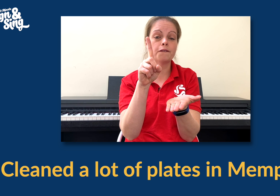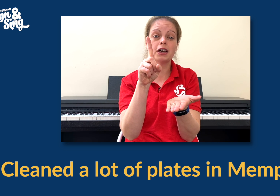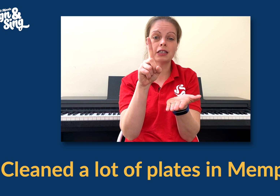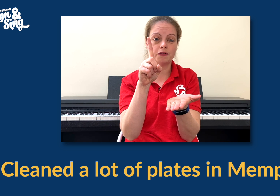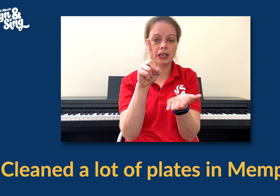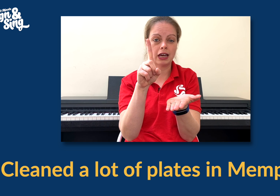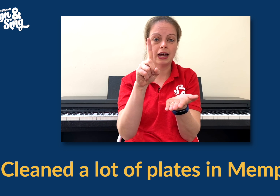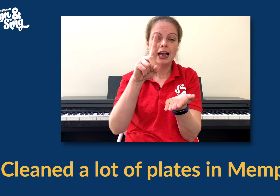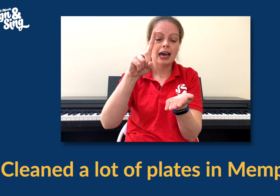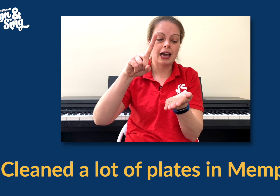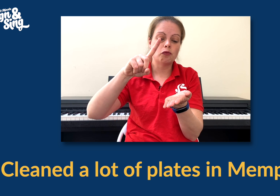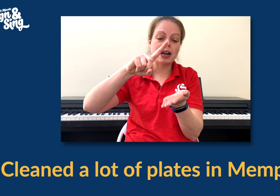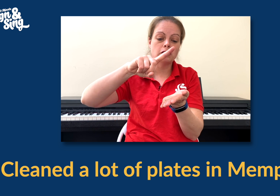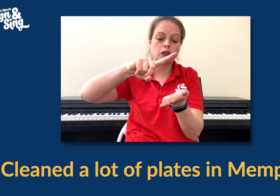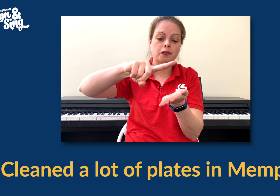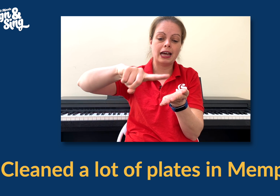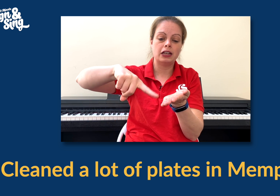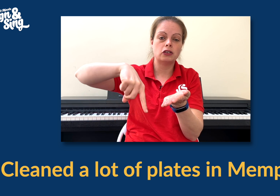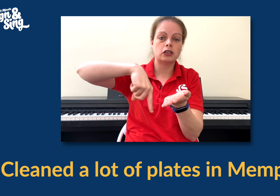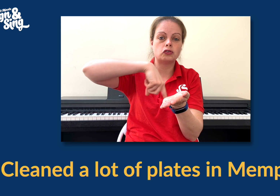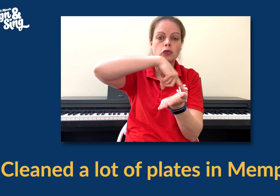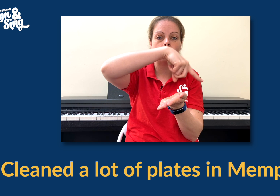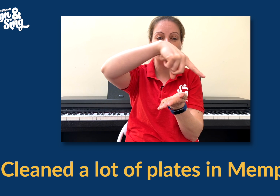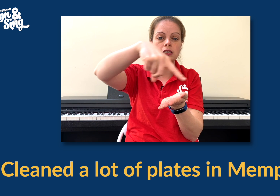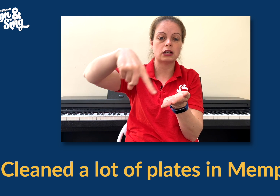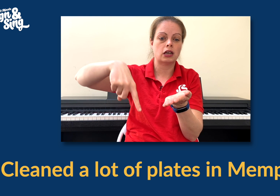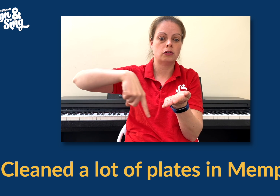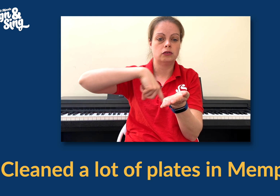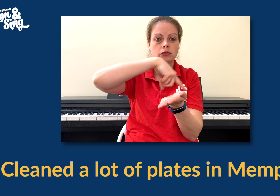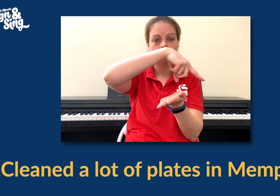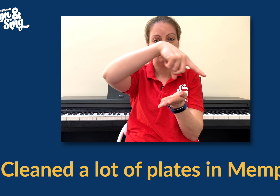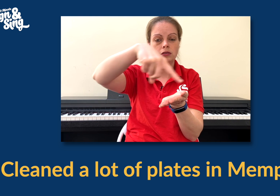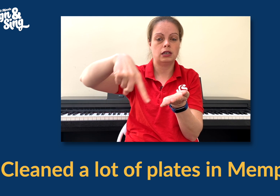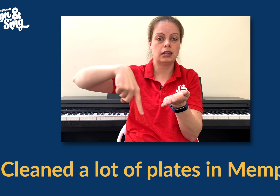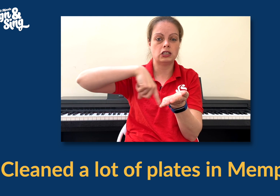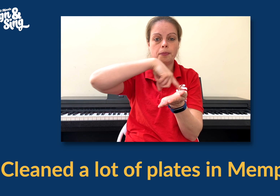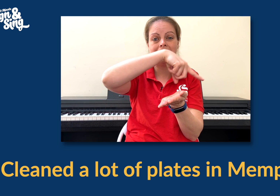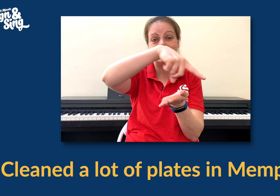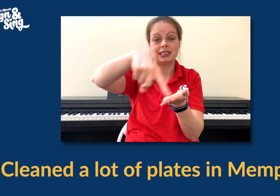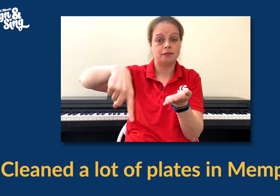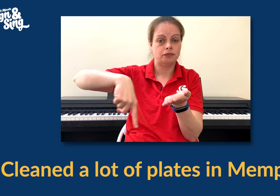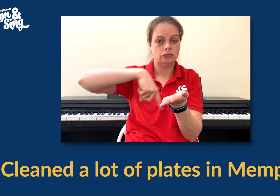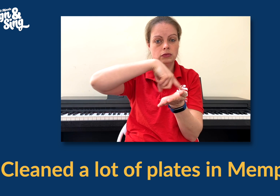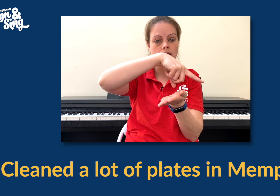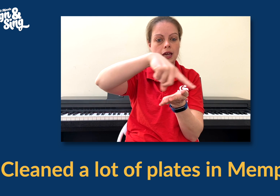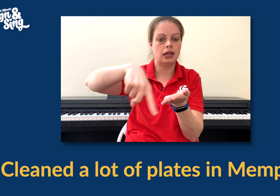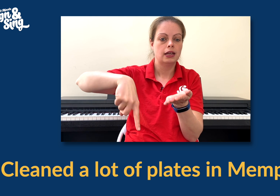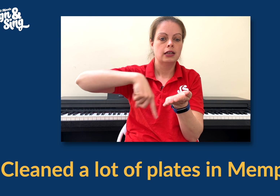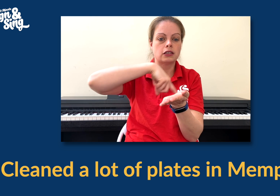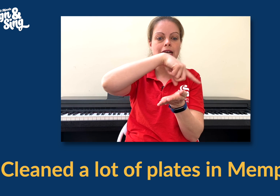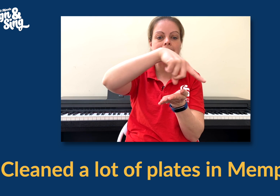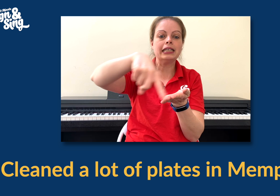your first finger, and around your flat hand, you're going to draw a circle, and that's your plate,